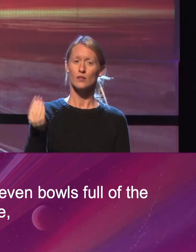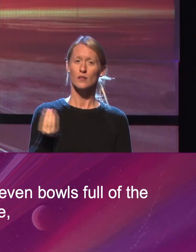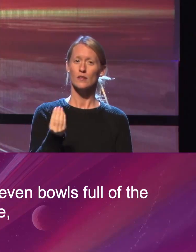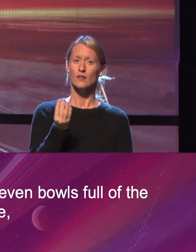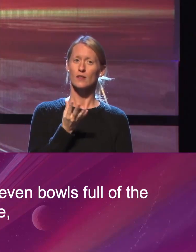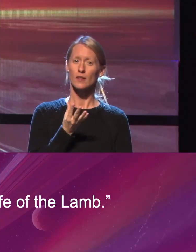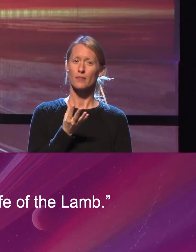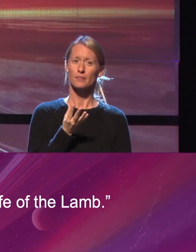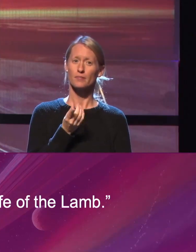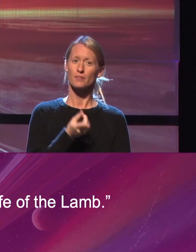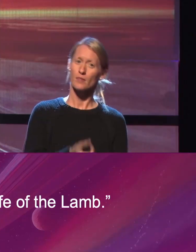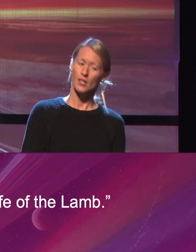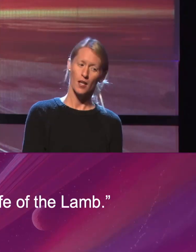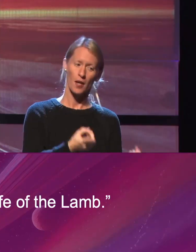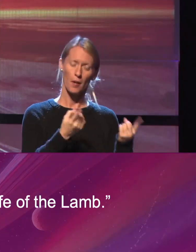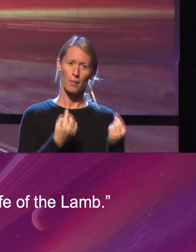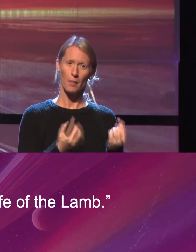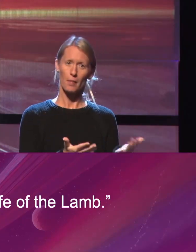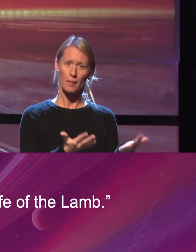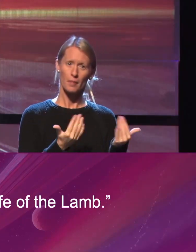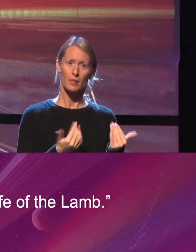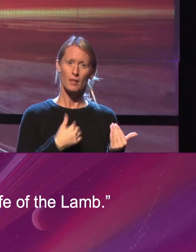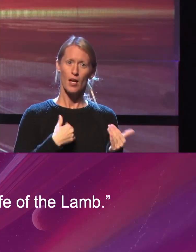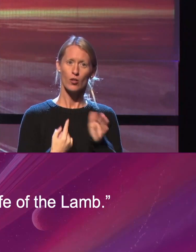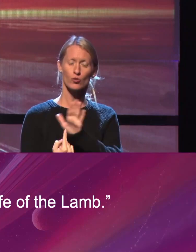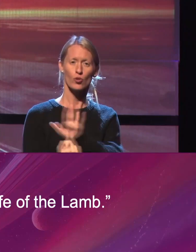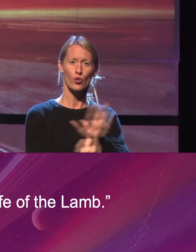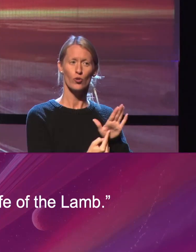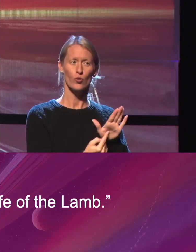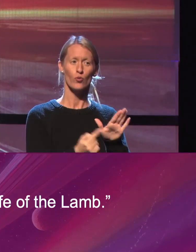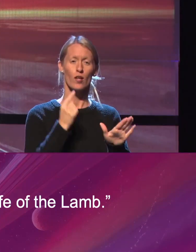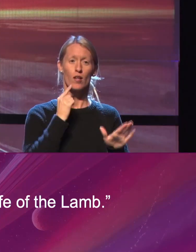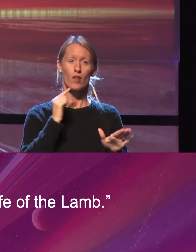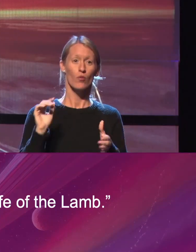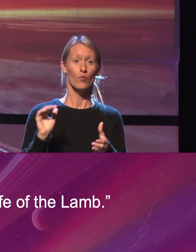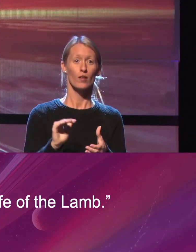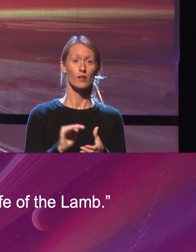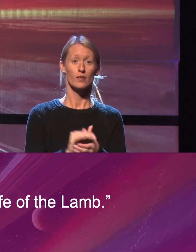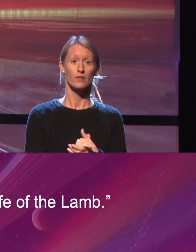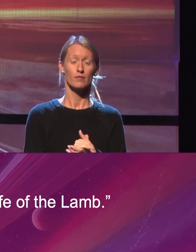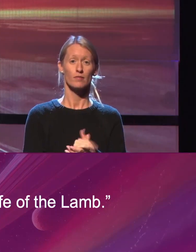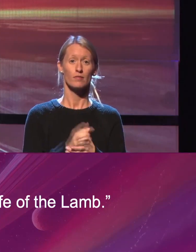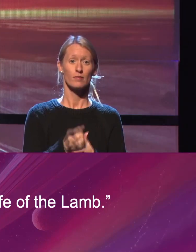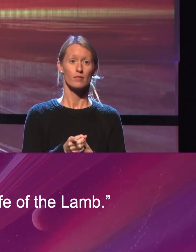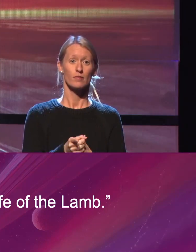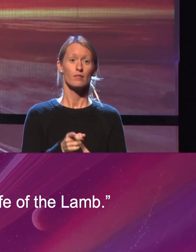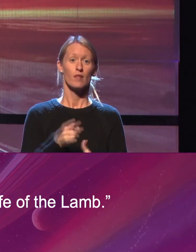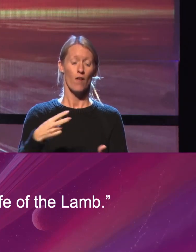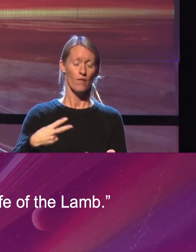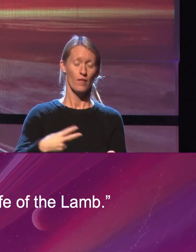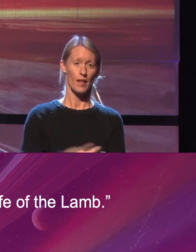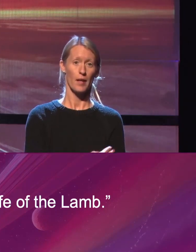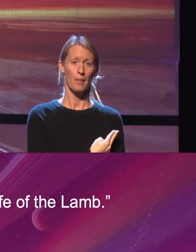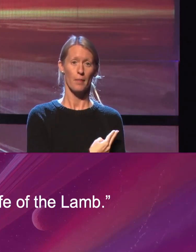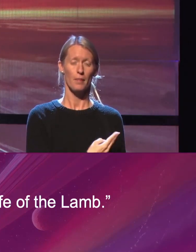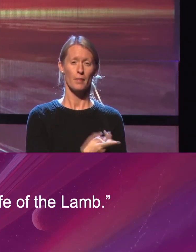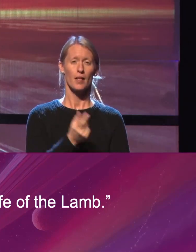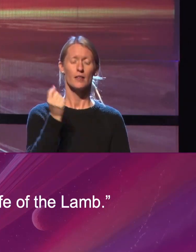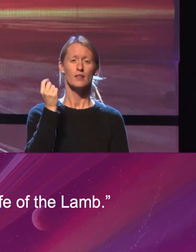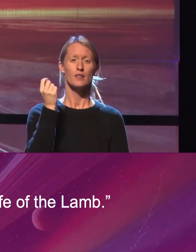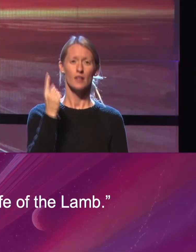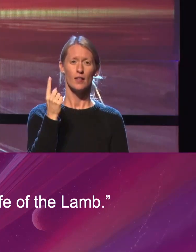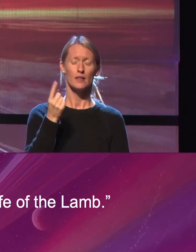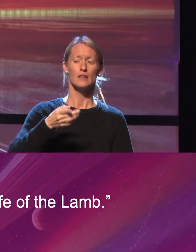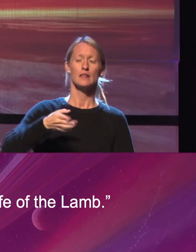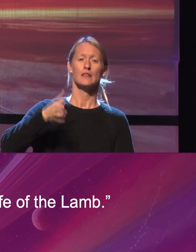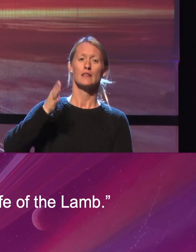said, come and I will show you the bride, the wife of the Lamb. Now, I get that we're dealing with ancient